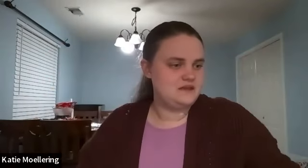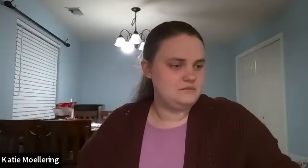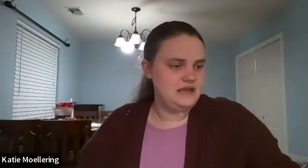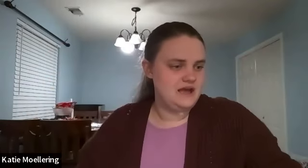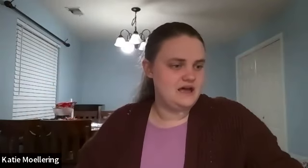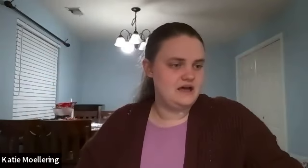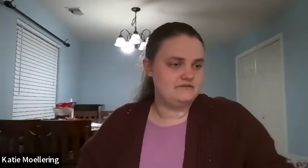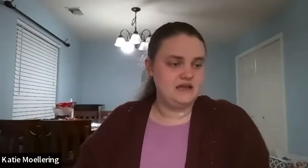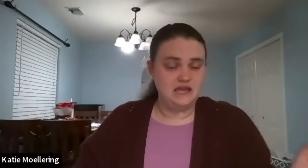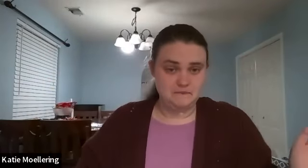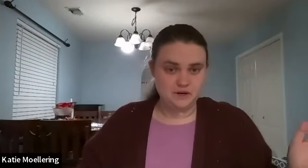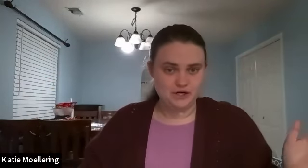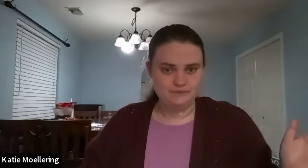Then we have hamburger.